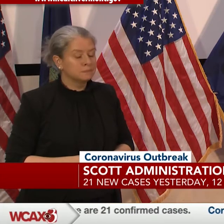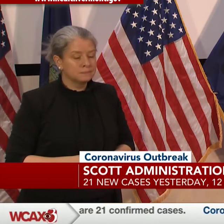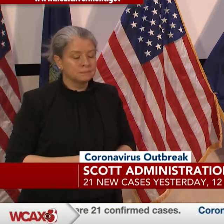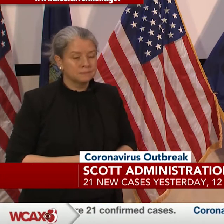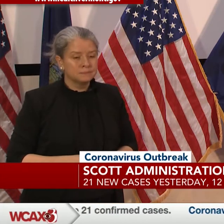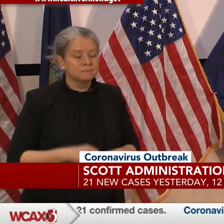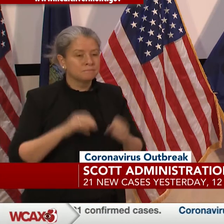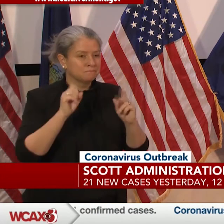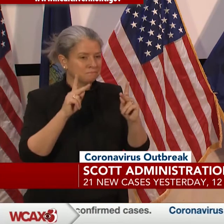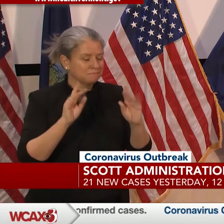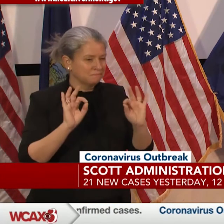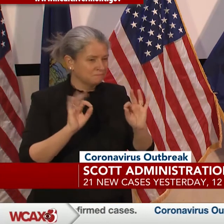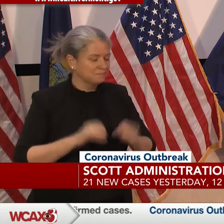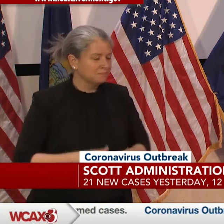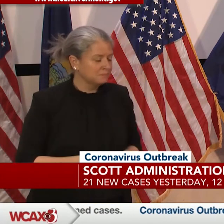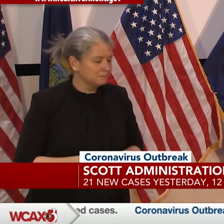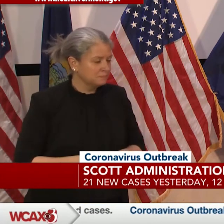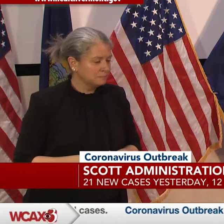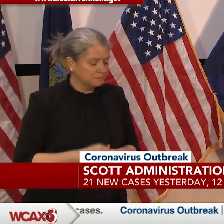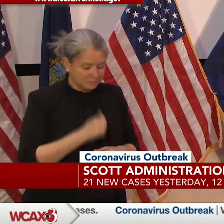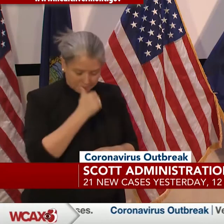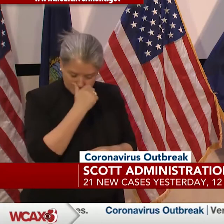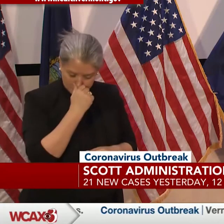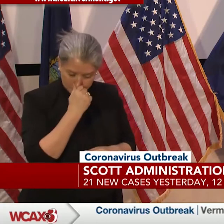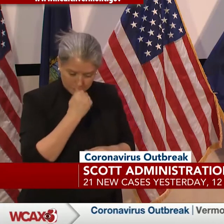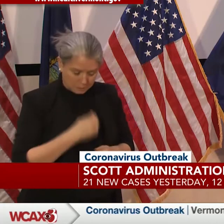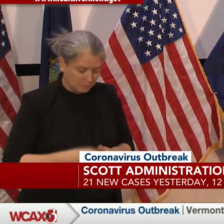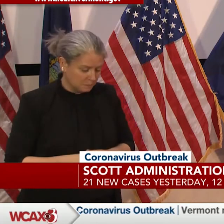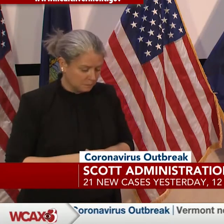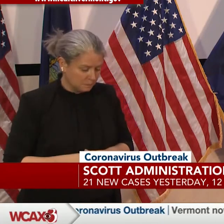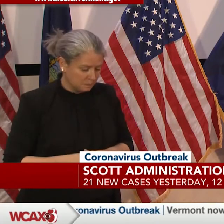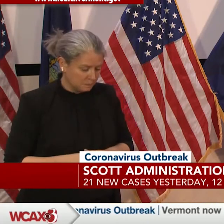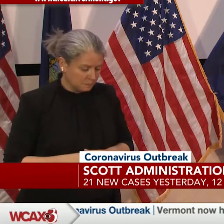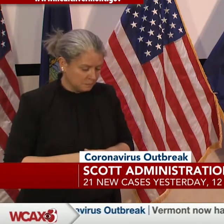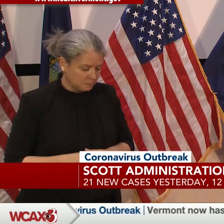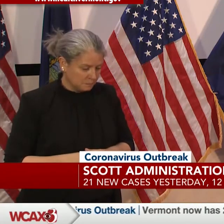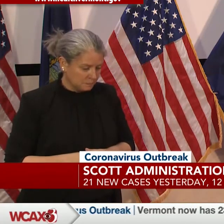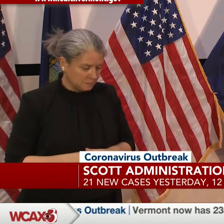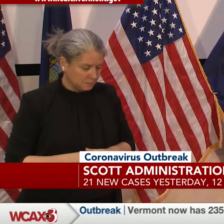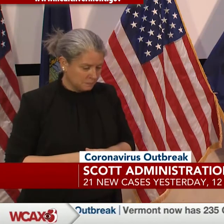Okay. Go ahead, Ann. Hello, can you hear me? Yes. Thank you very much.